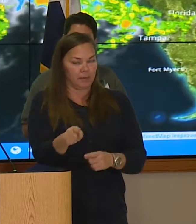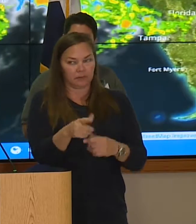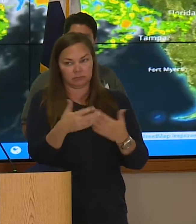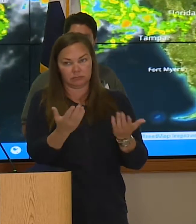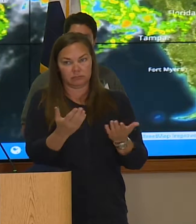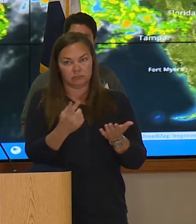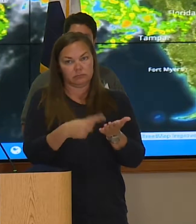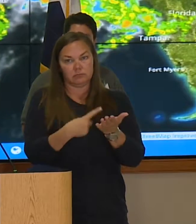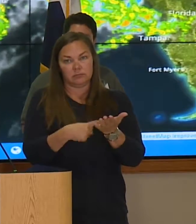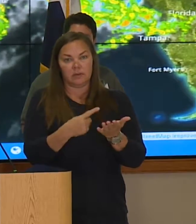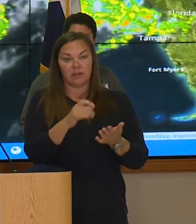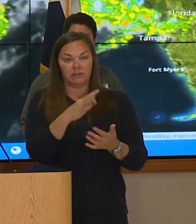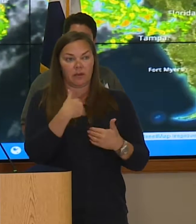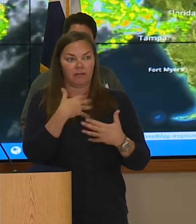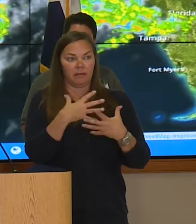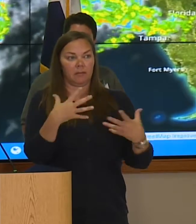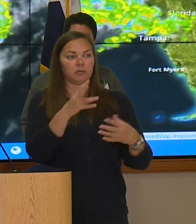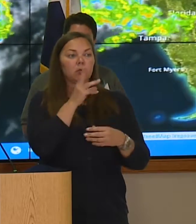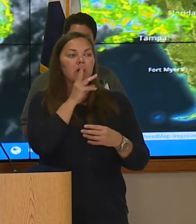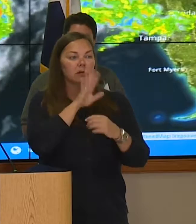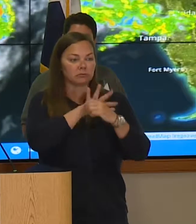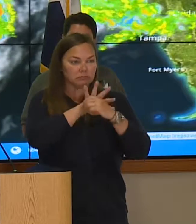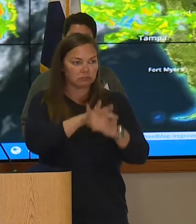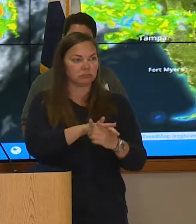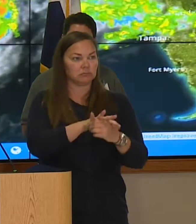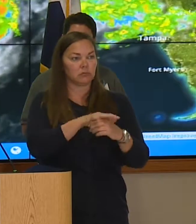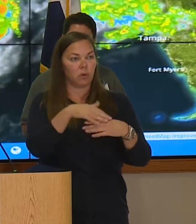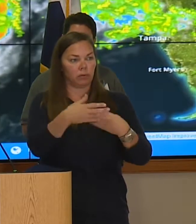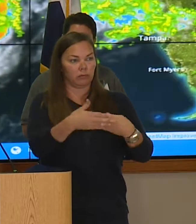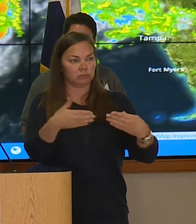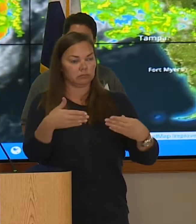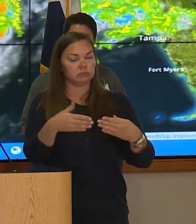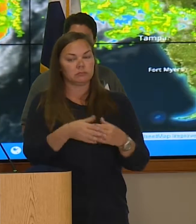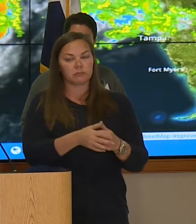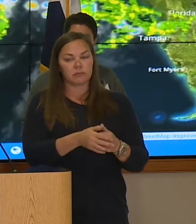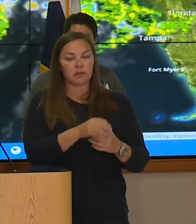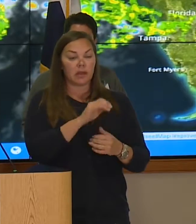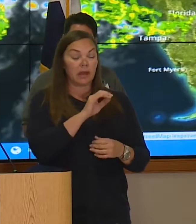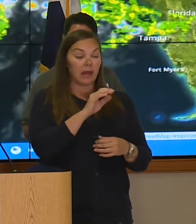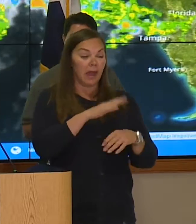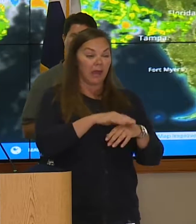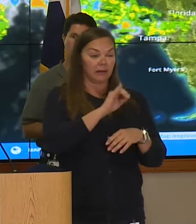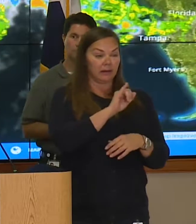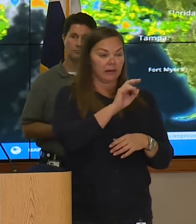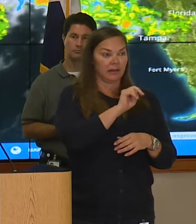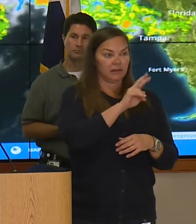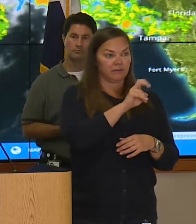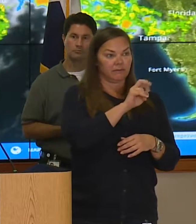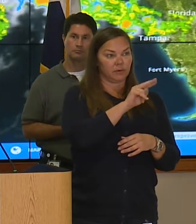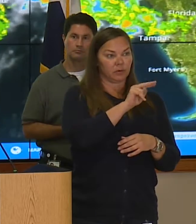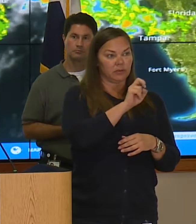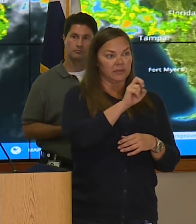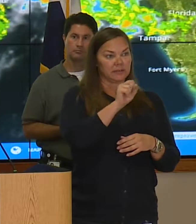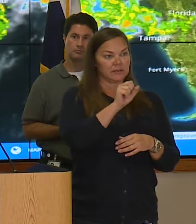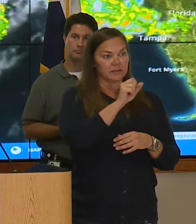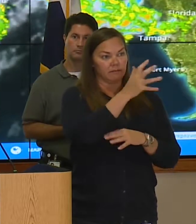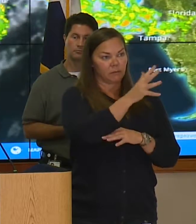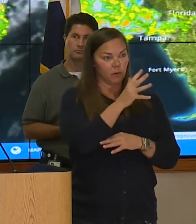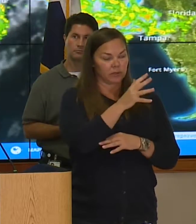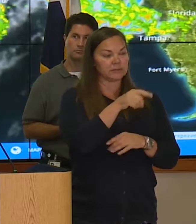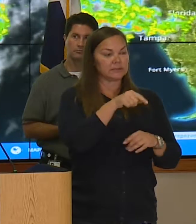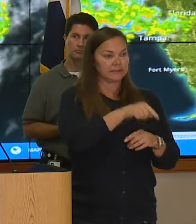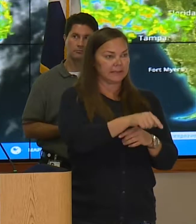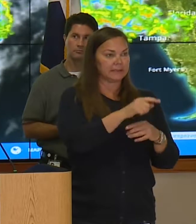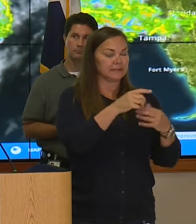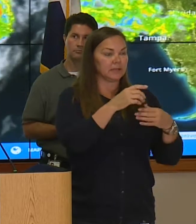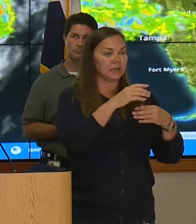sometimes when you put that much water and pressure against the levee. At the Inverness Forest site, the creek has crested, but it has